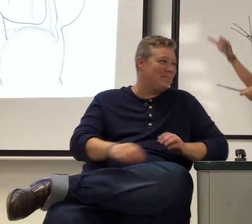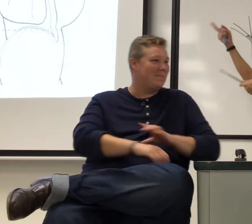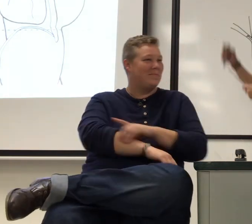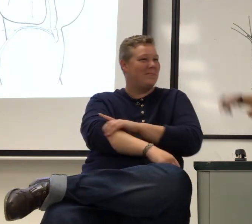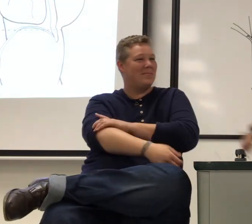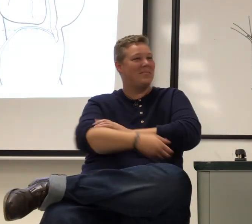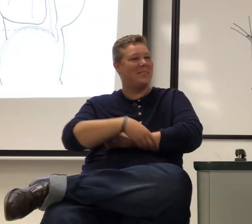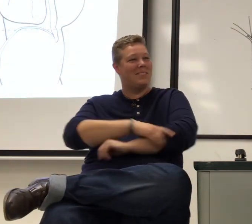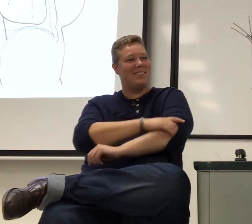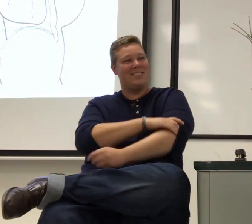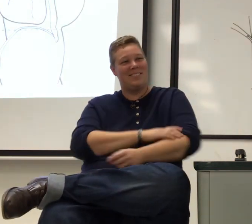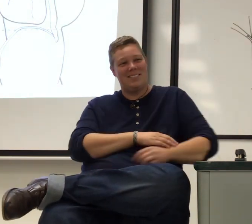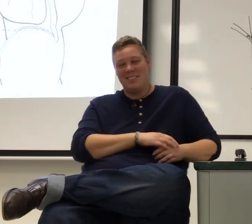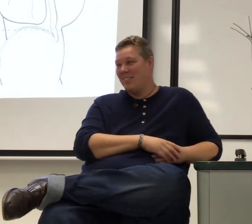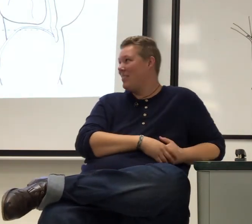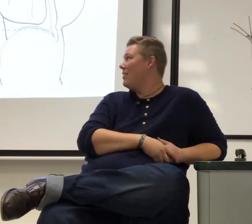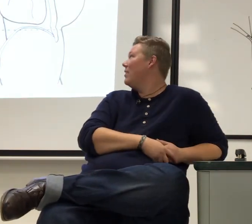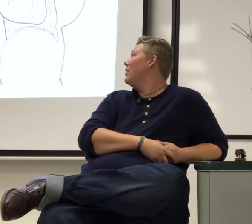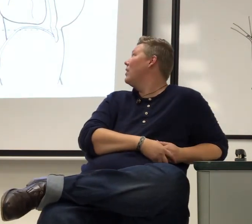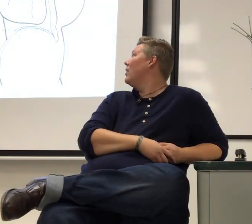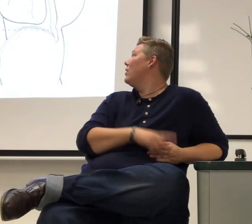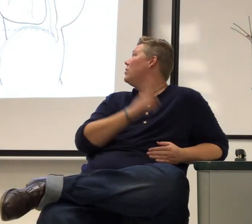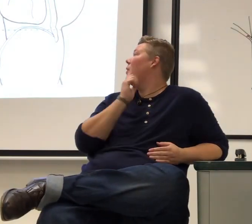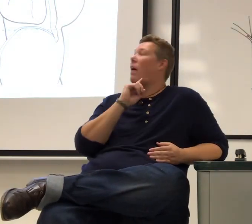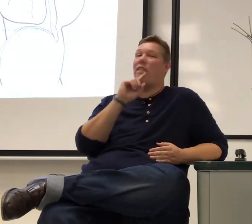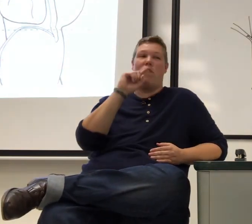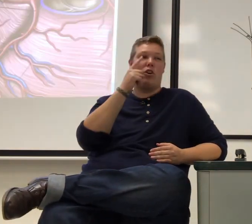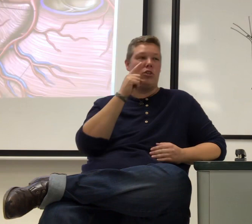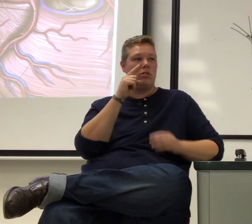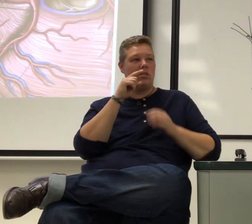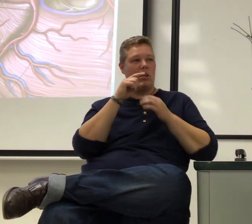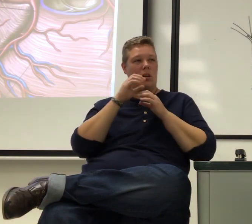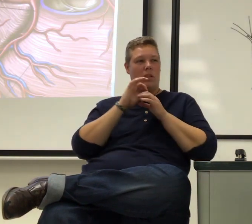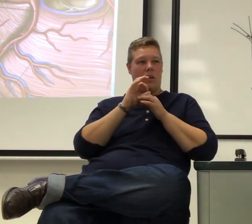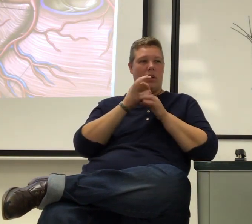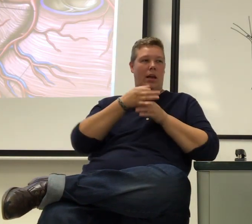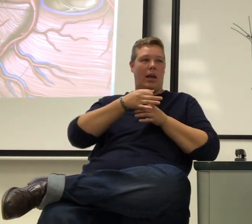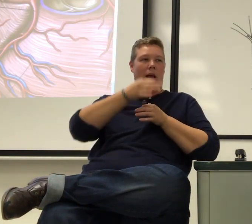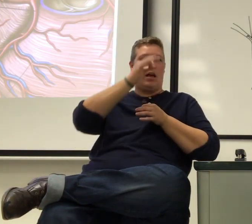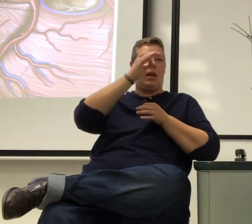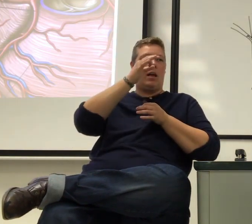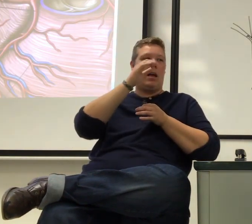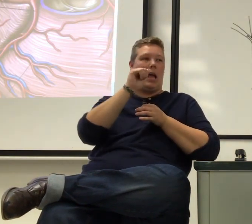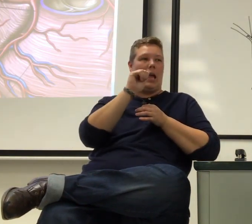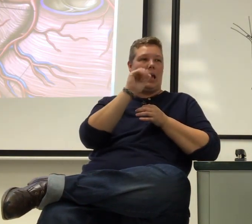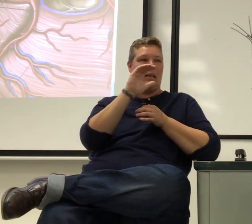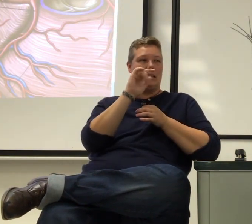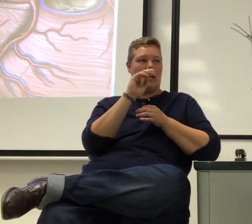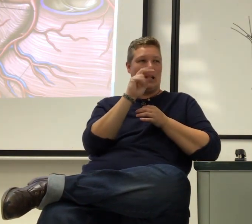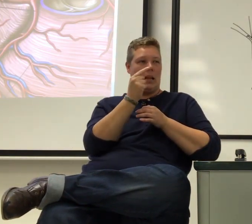All right, so that first branch, the ascending aorta, right off the heart. Let me go to this picture here.